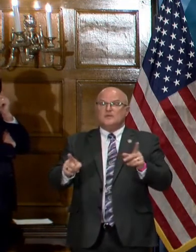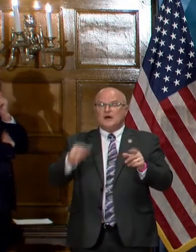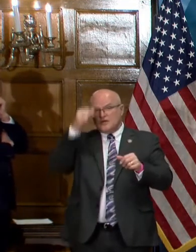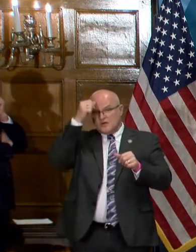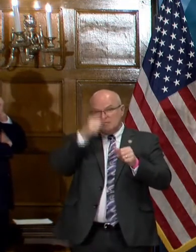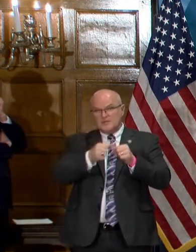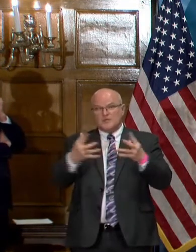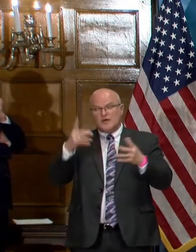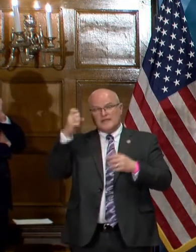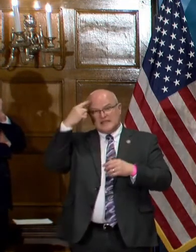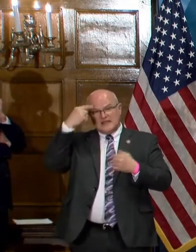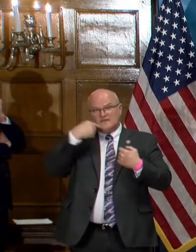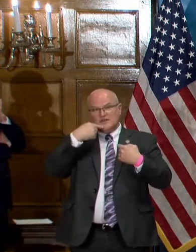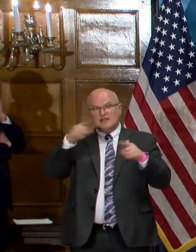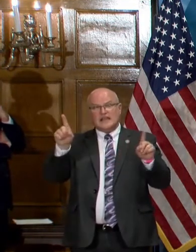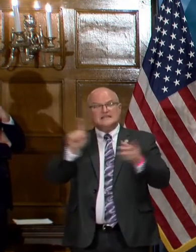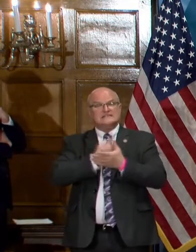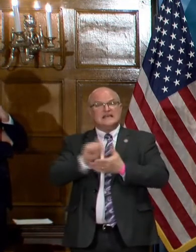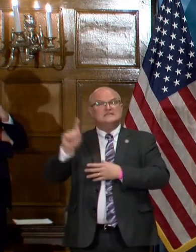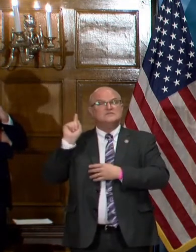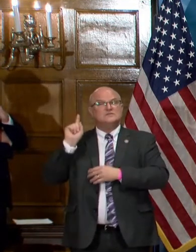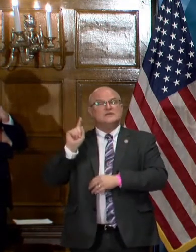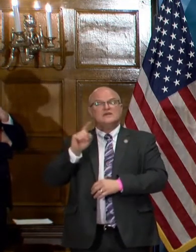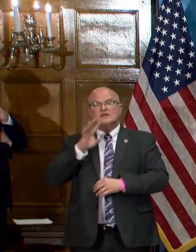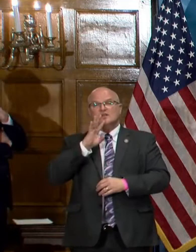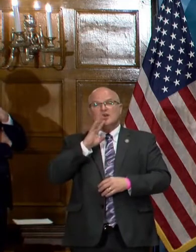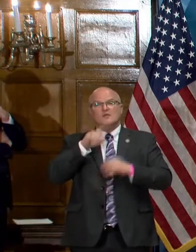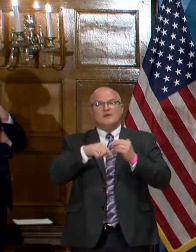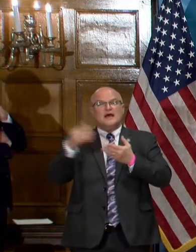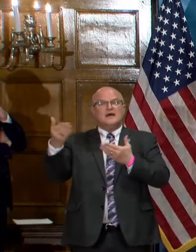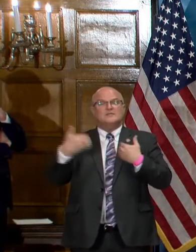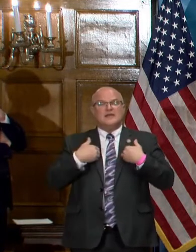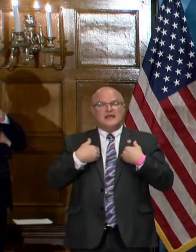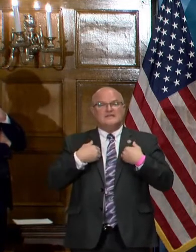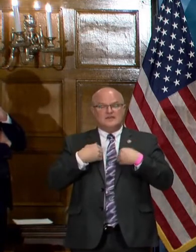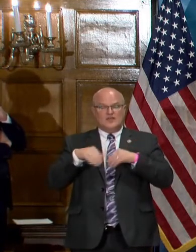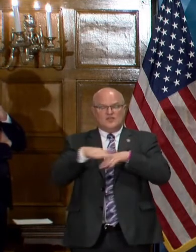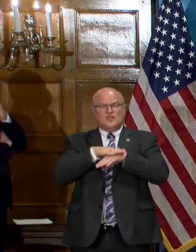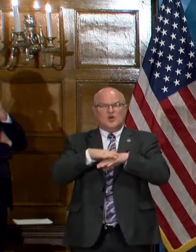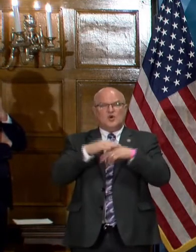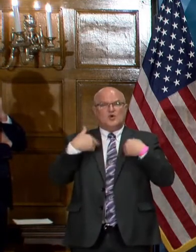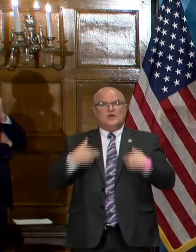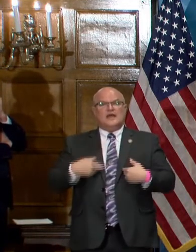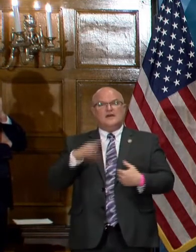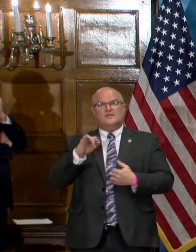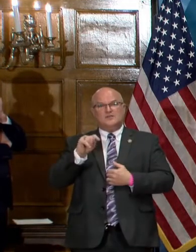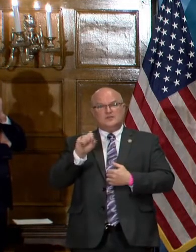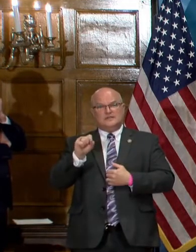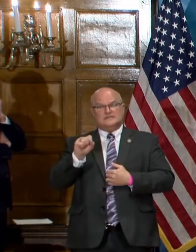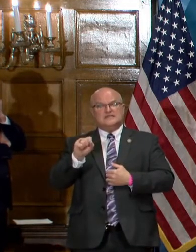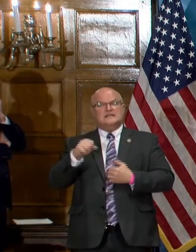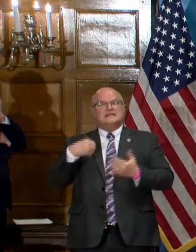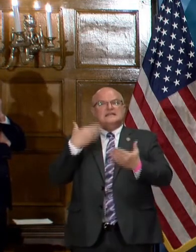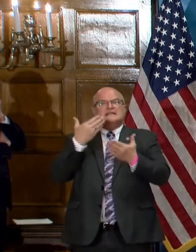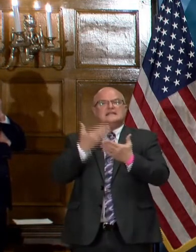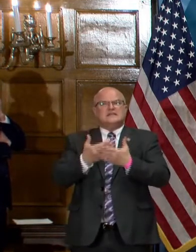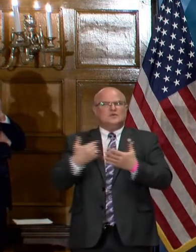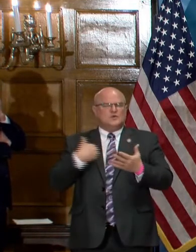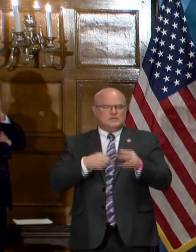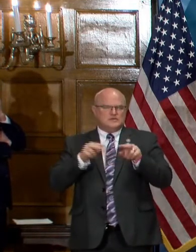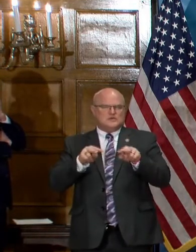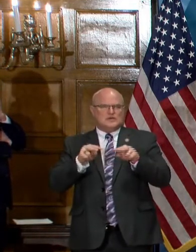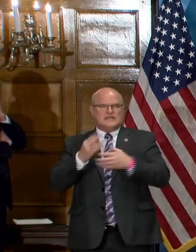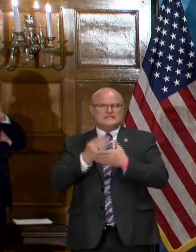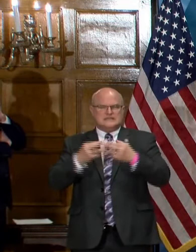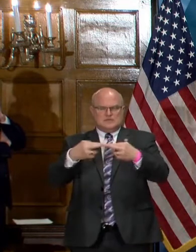what the governor announced last week, where we were talking about bringing in the local health units to help us get to, so we're going to be looking